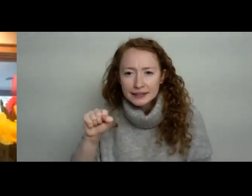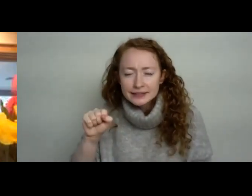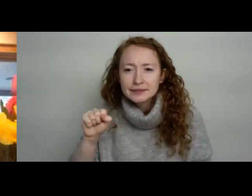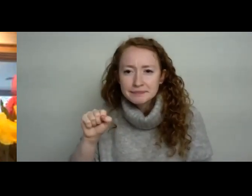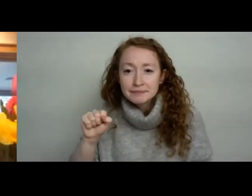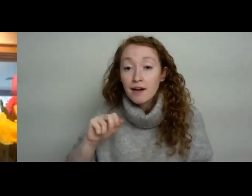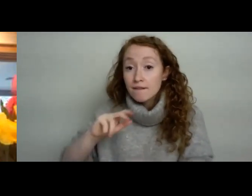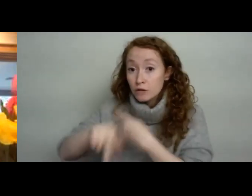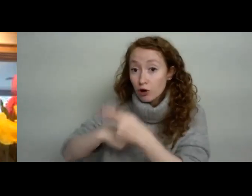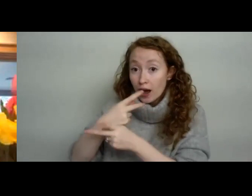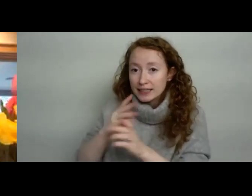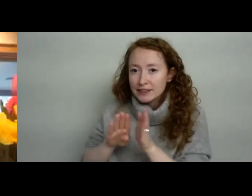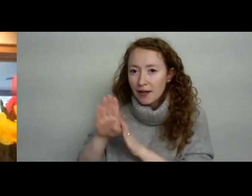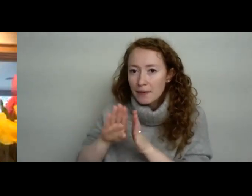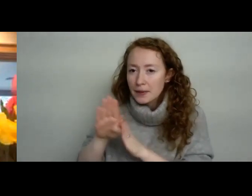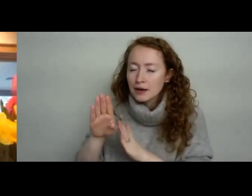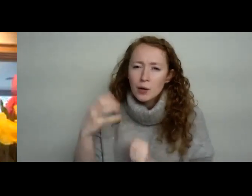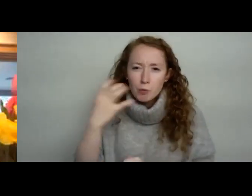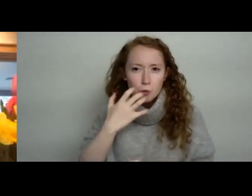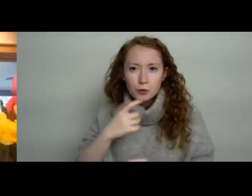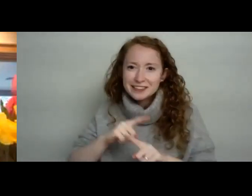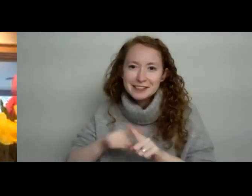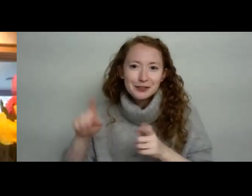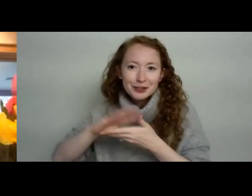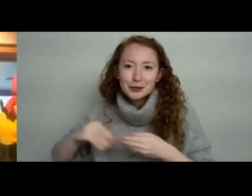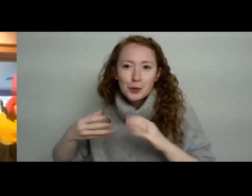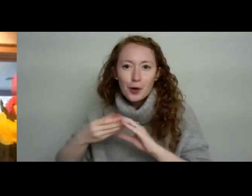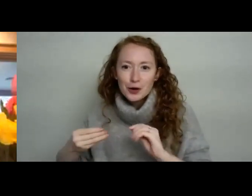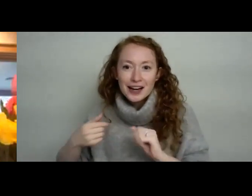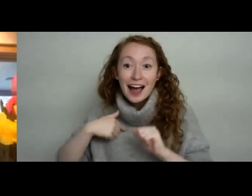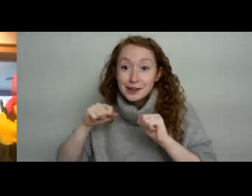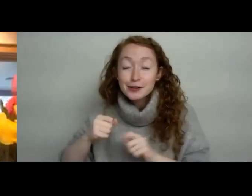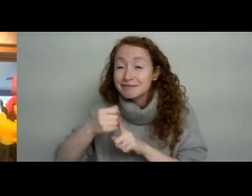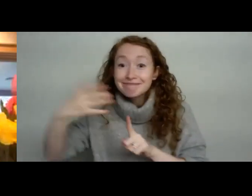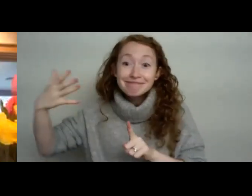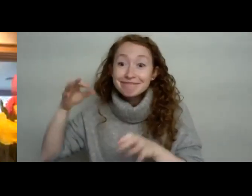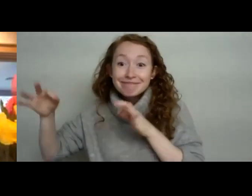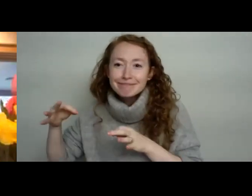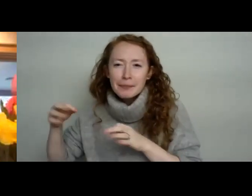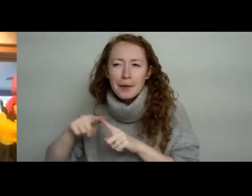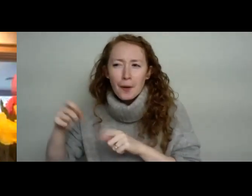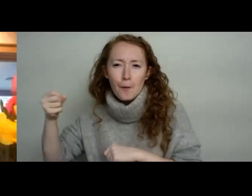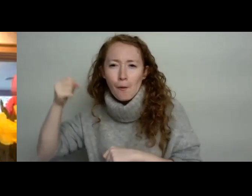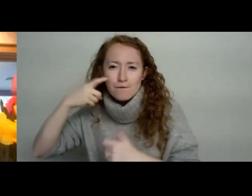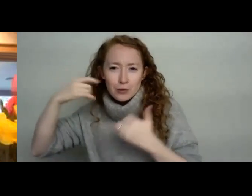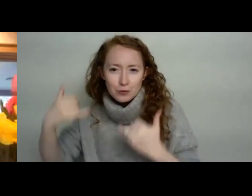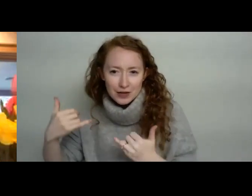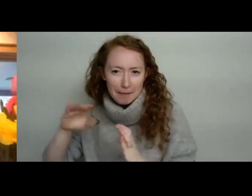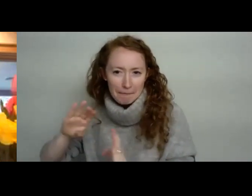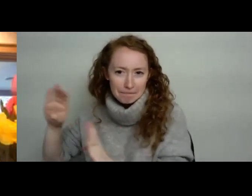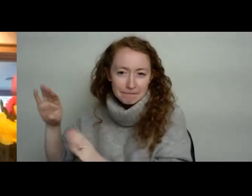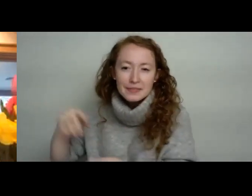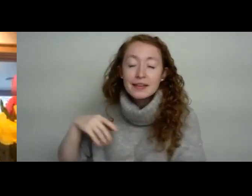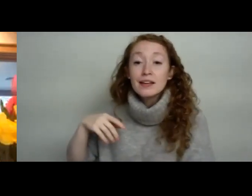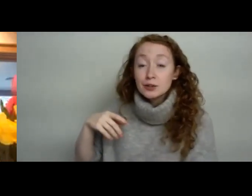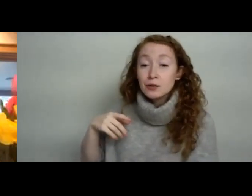is a whole other subject, which I look forward to sharing more at length with us all one day. And in the meantime, know that they were